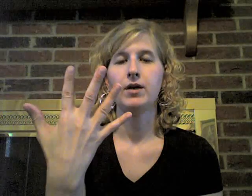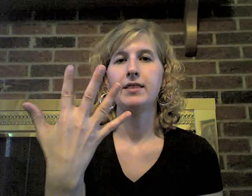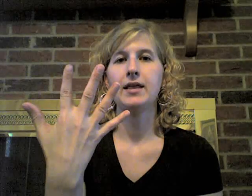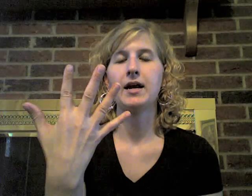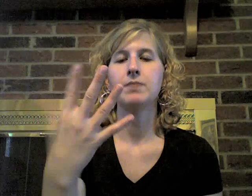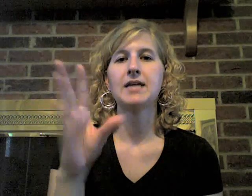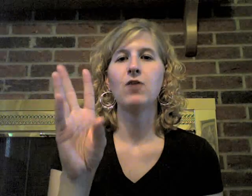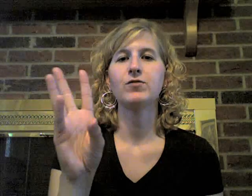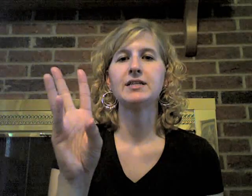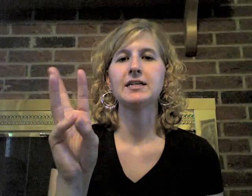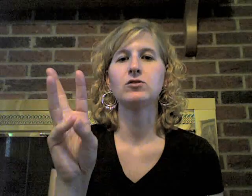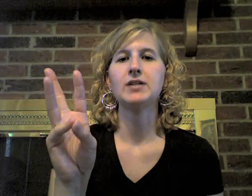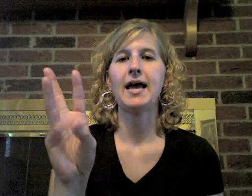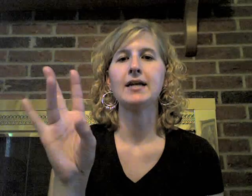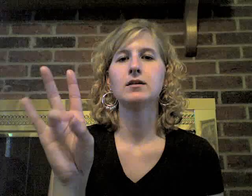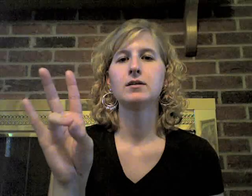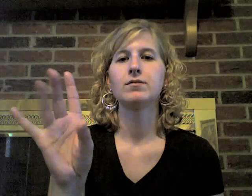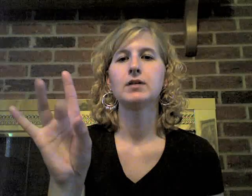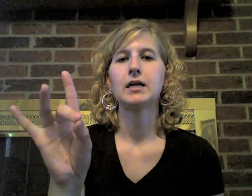Then it comes out for 6 through 10.